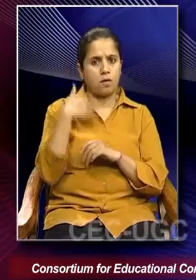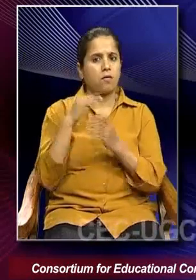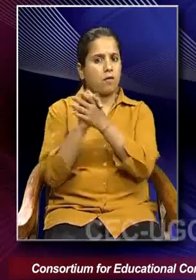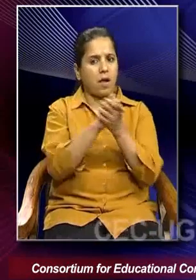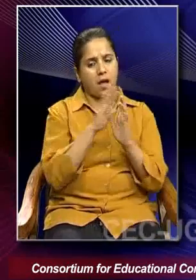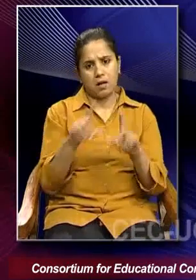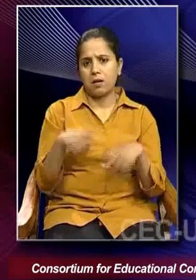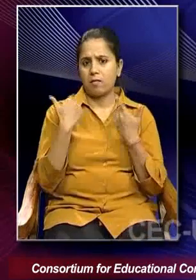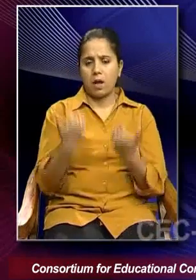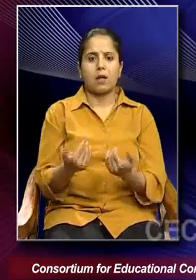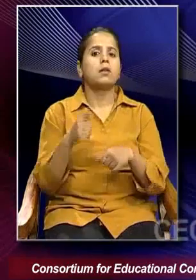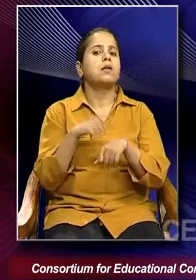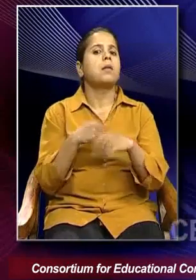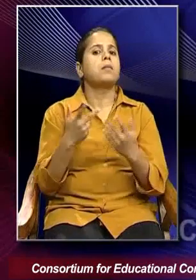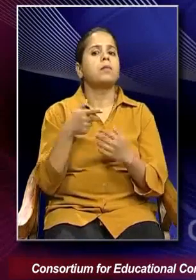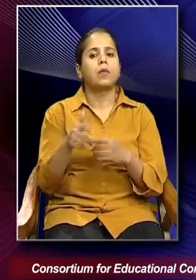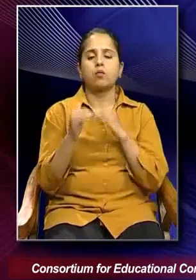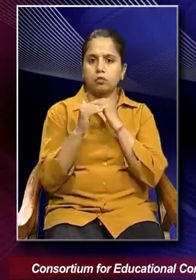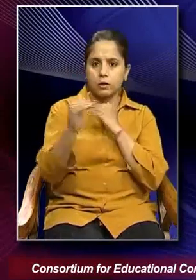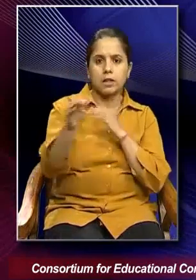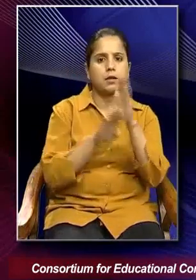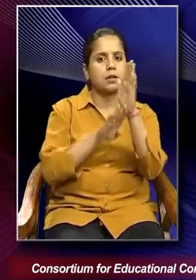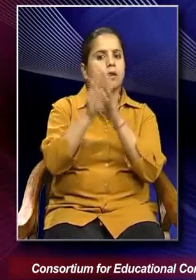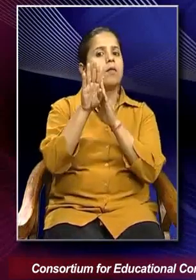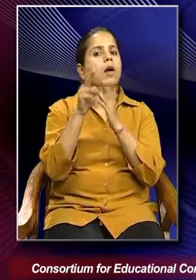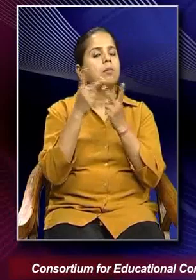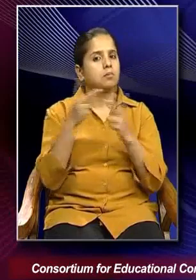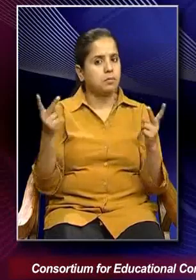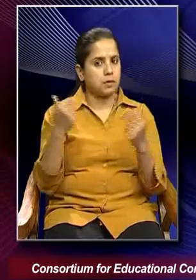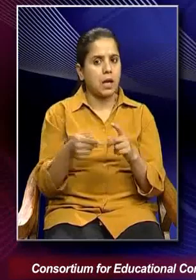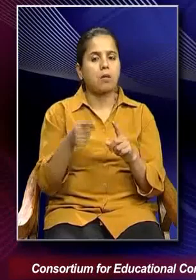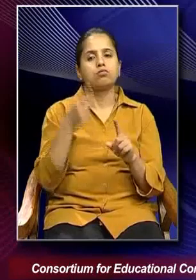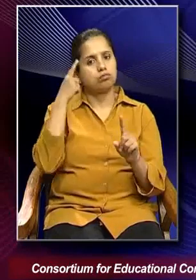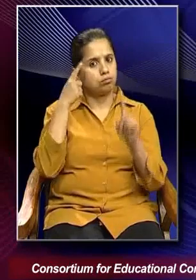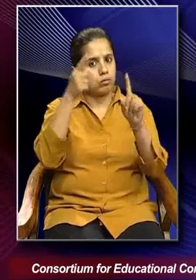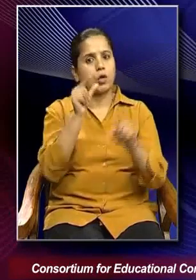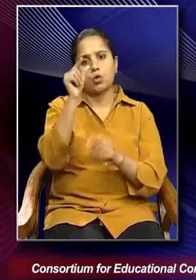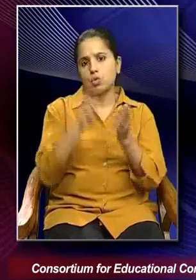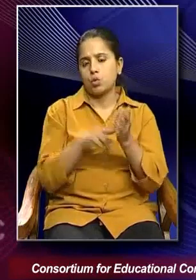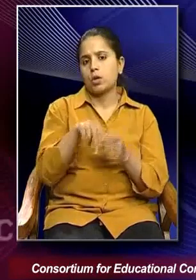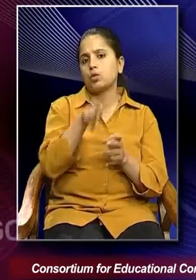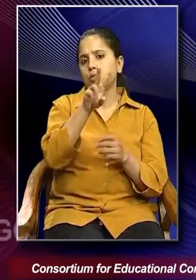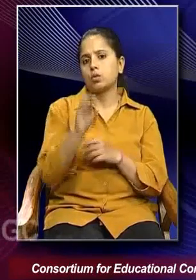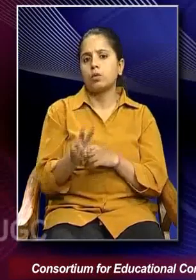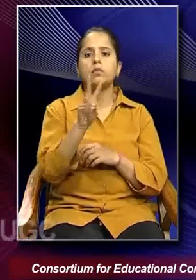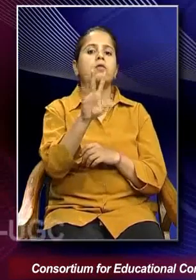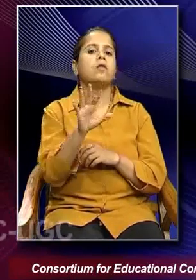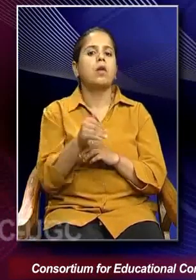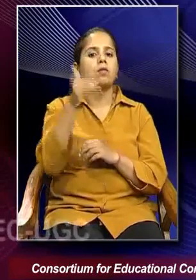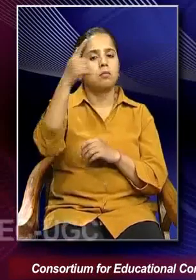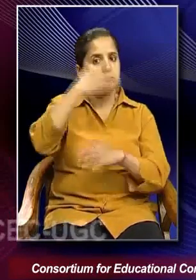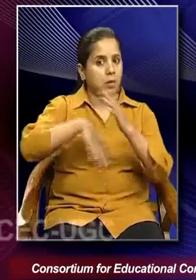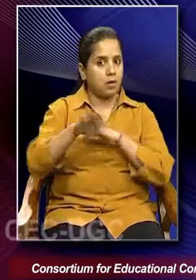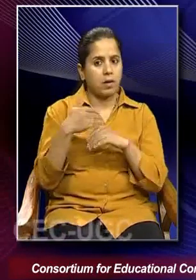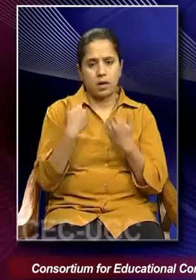we are living in an era of sustainable development agenda, UN SDG 2050, and we are